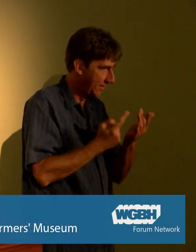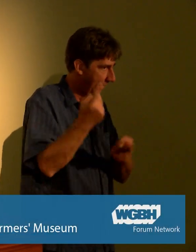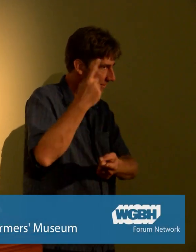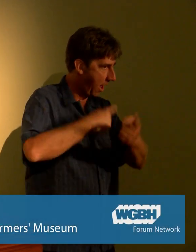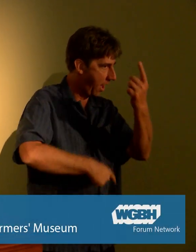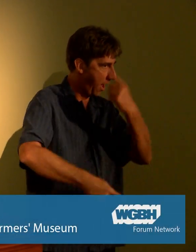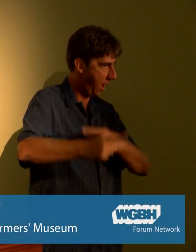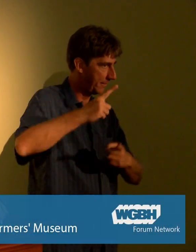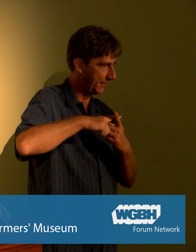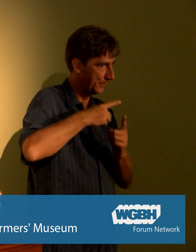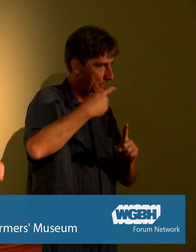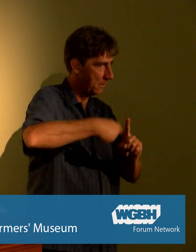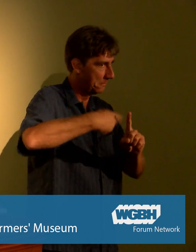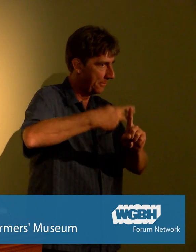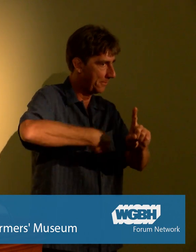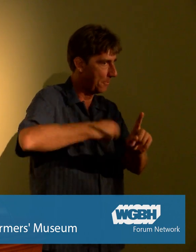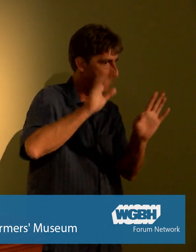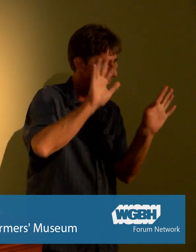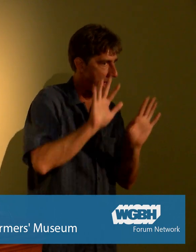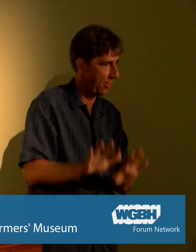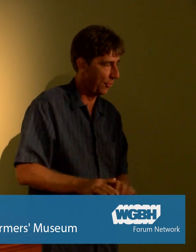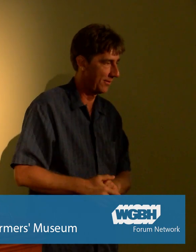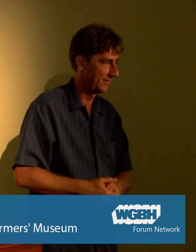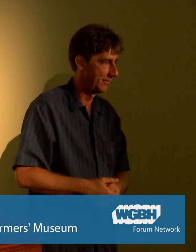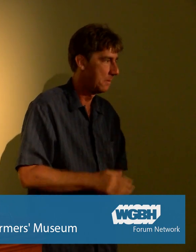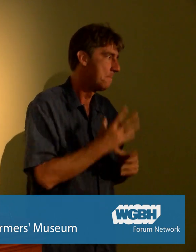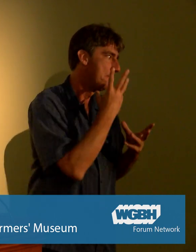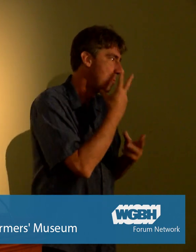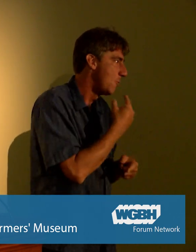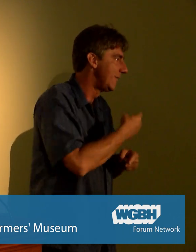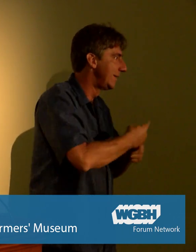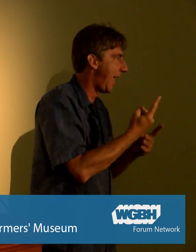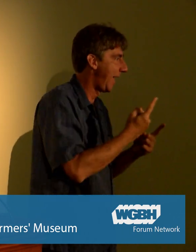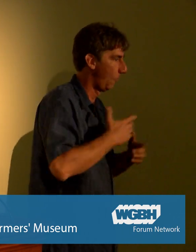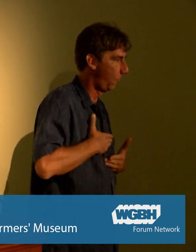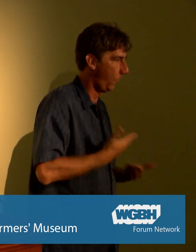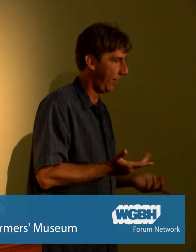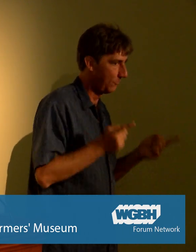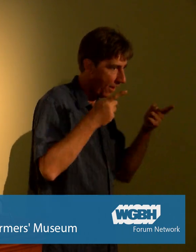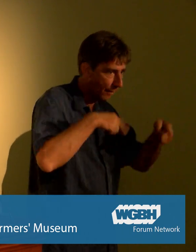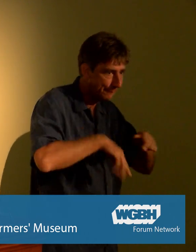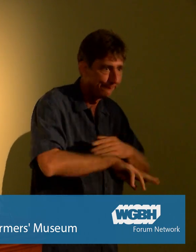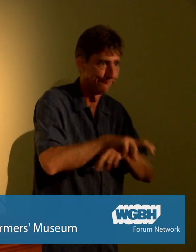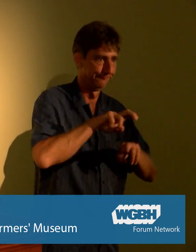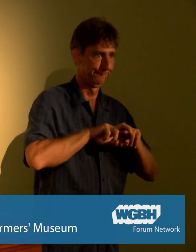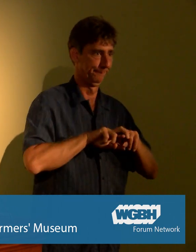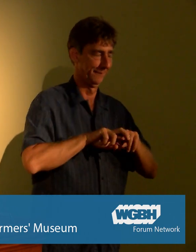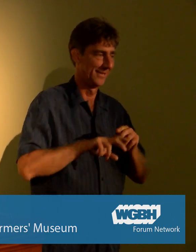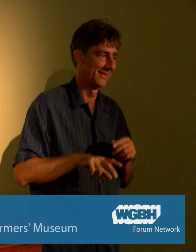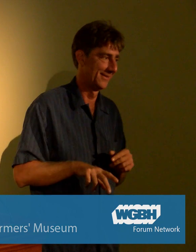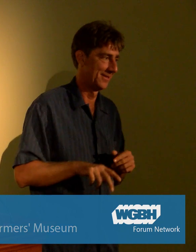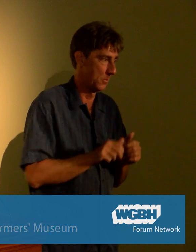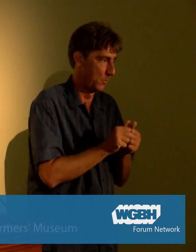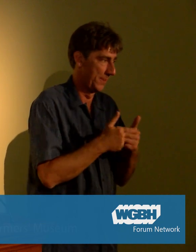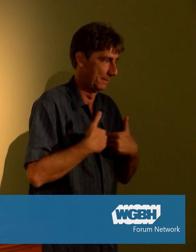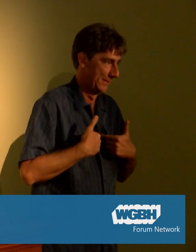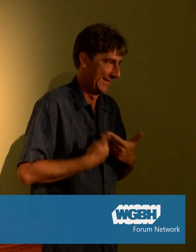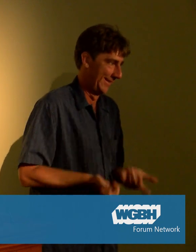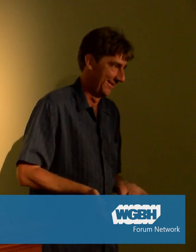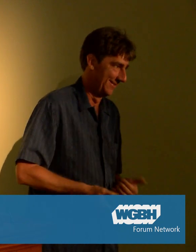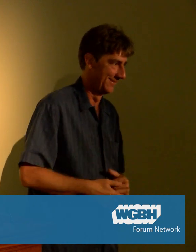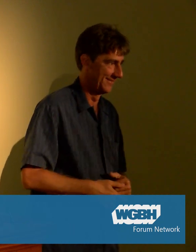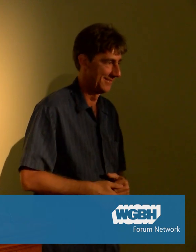coming months, so I really appreciate your willingness to spend a beautiful evening like this here with me. It says a lot